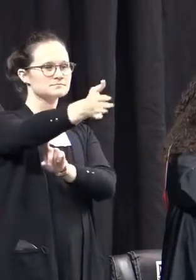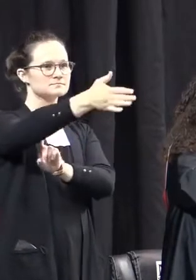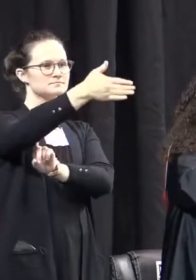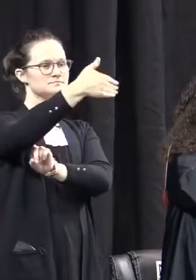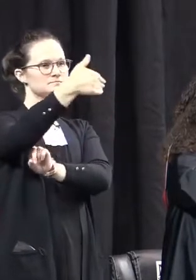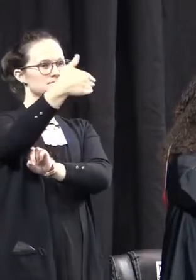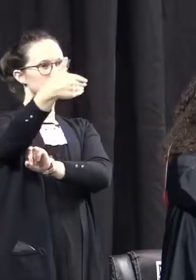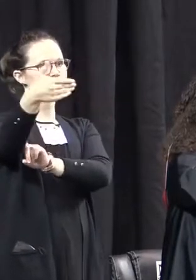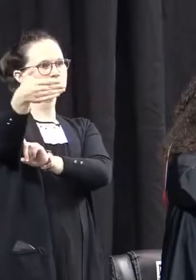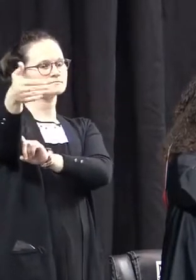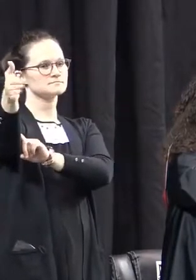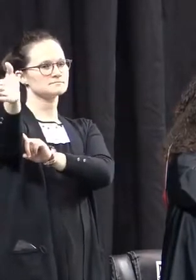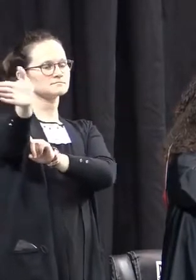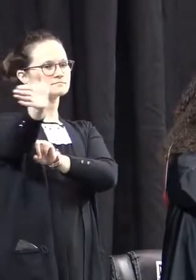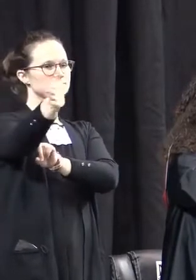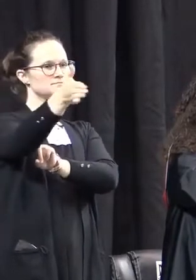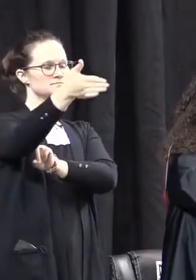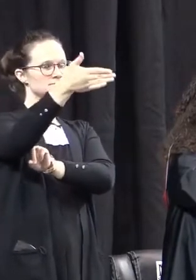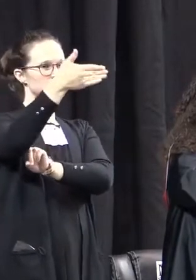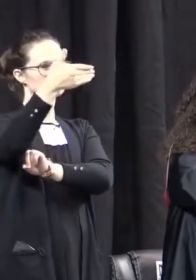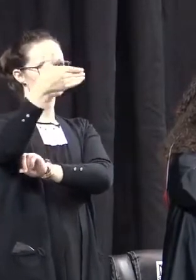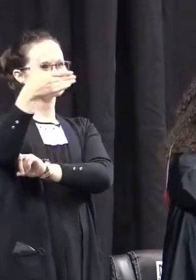stars to the